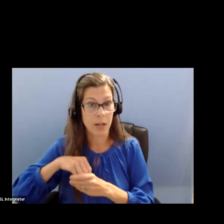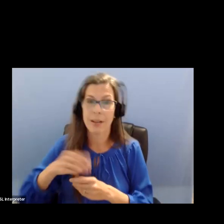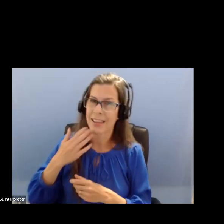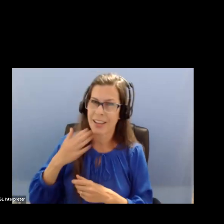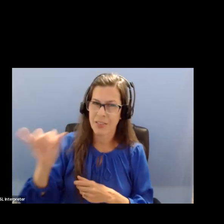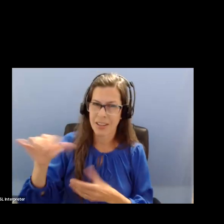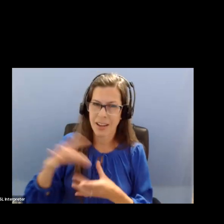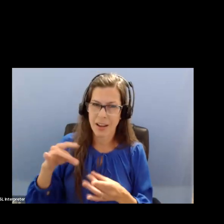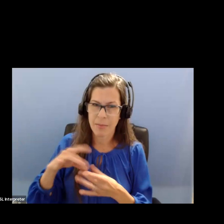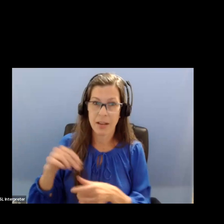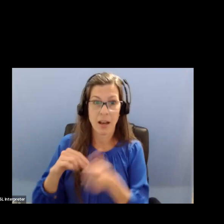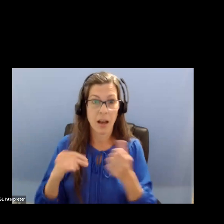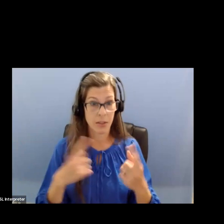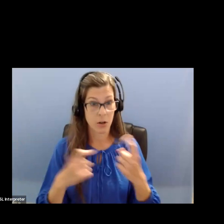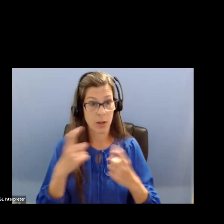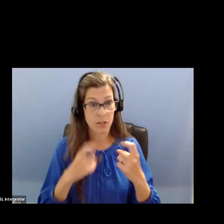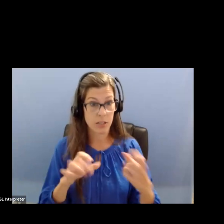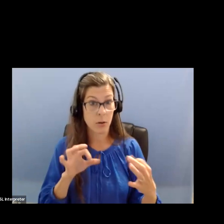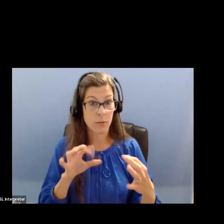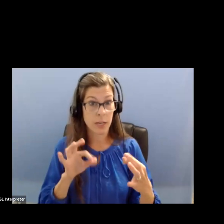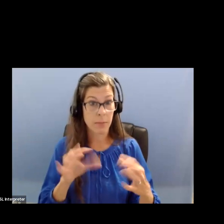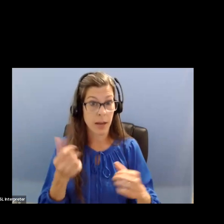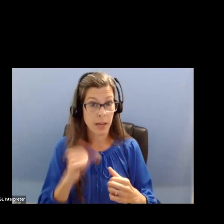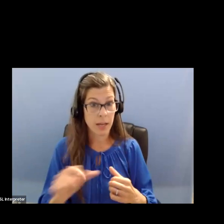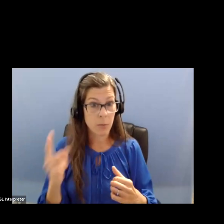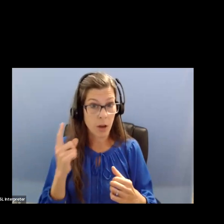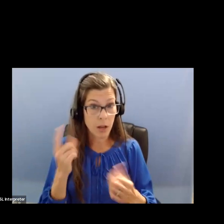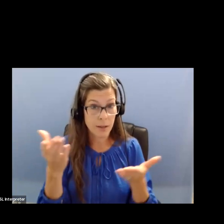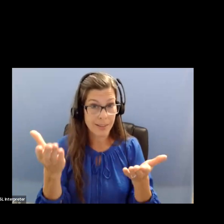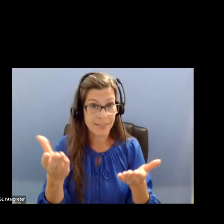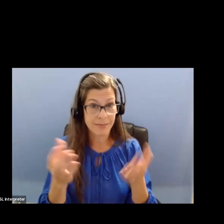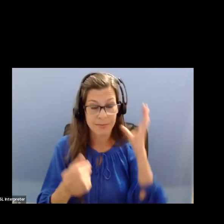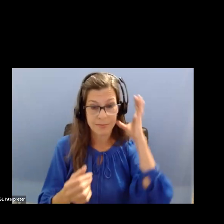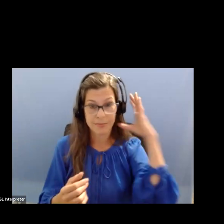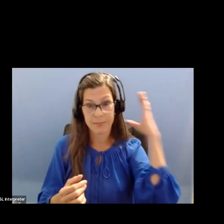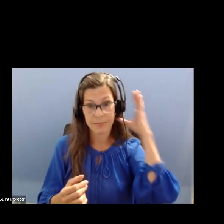members, any other questions or feedback for Megan on those last two updates